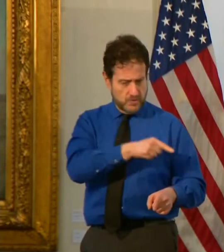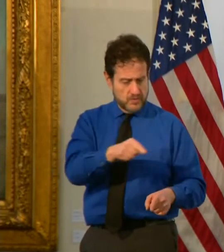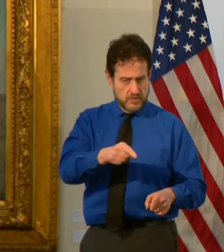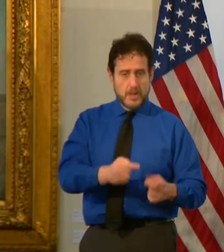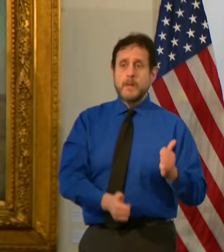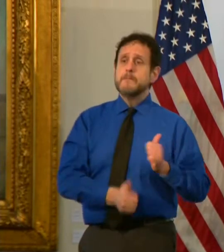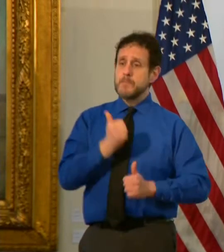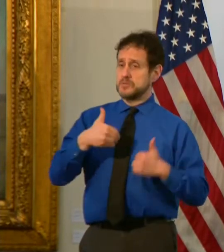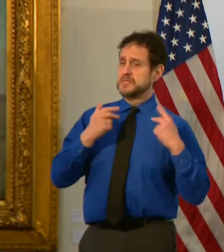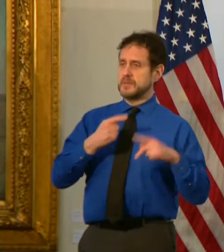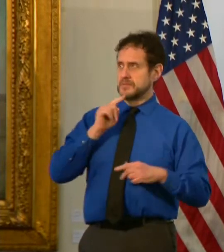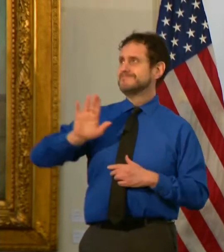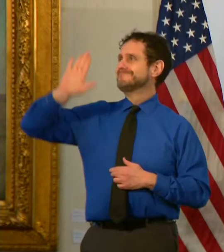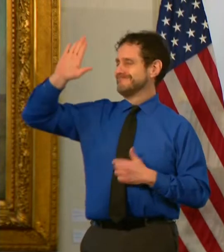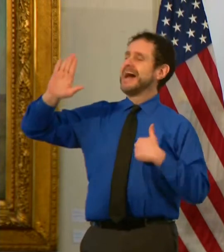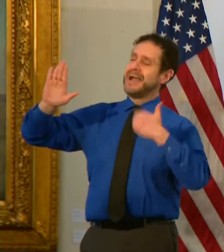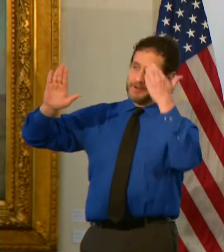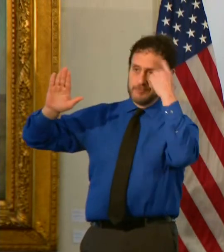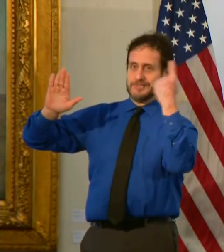Most of them will raise their hands.